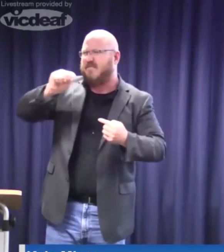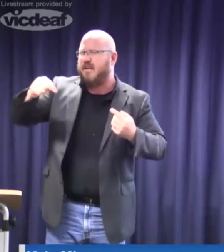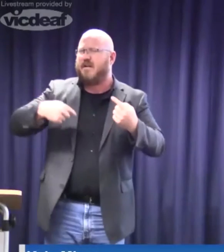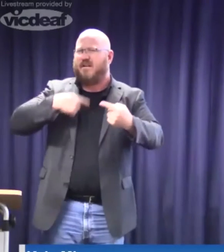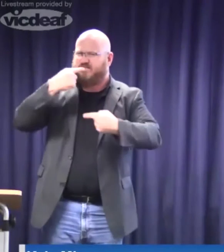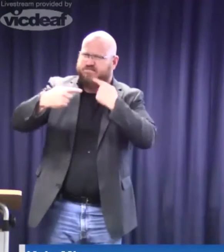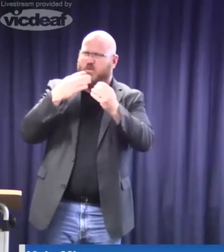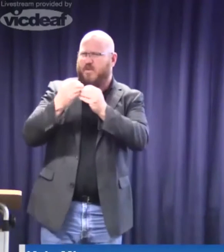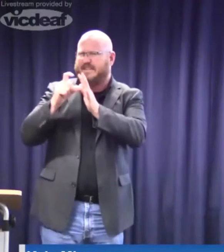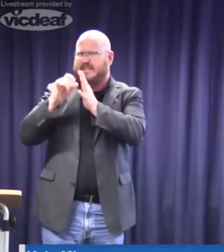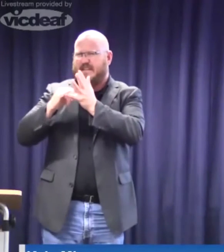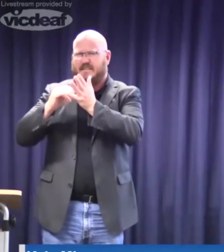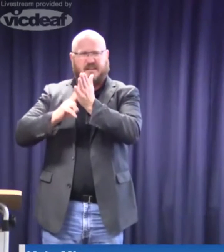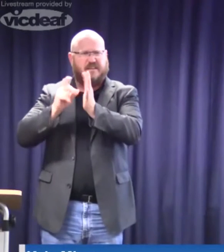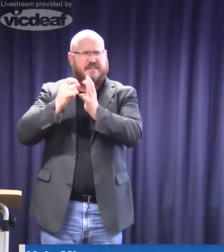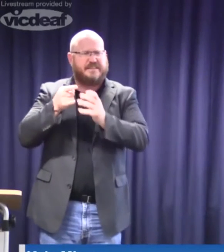hear.